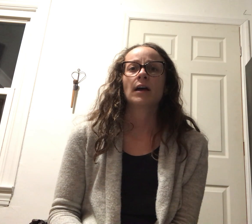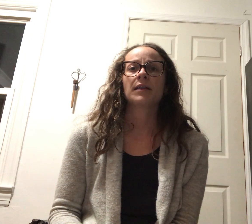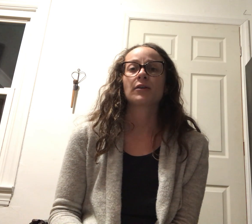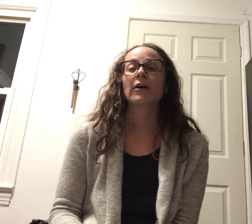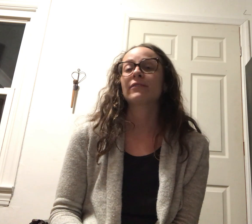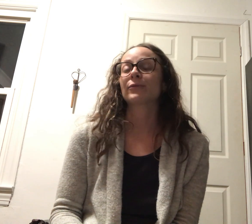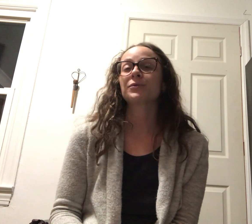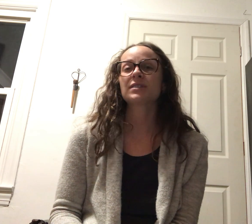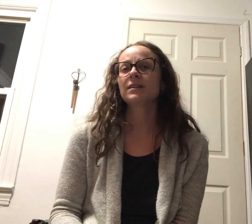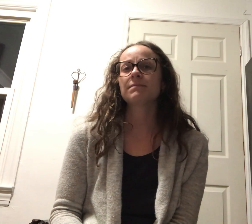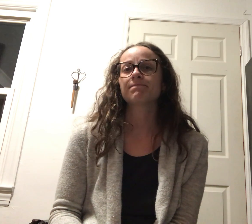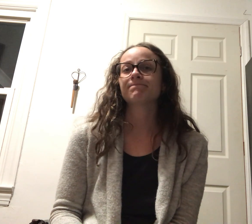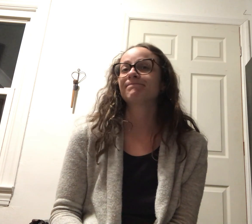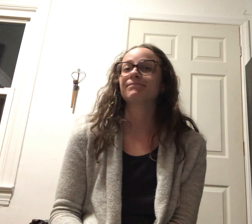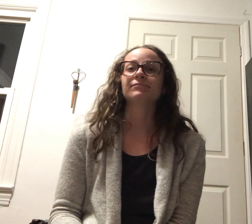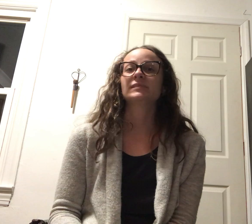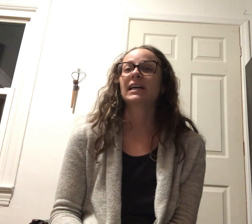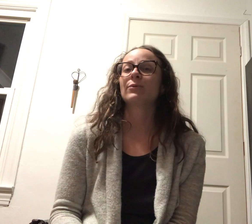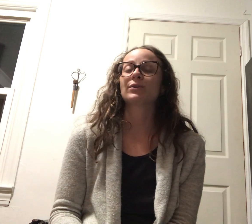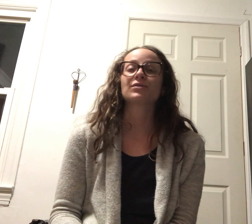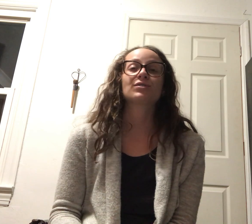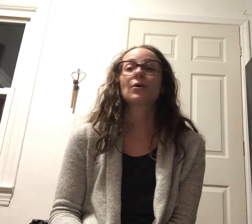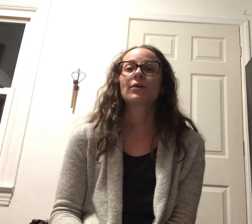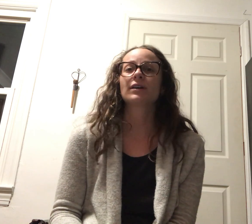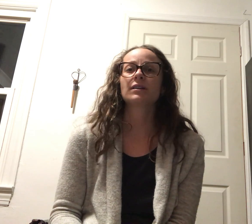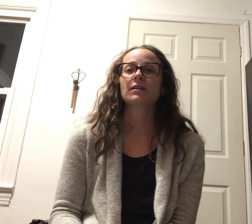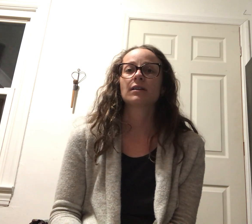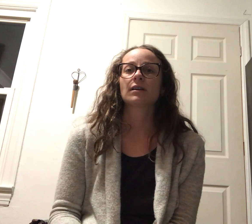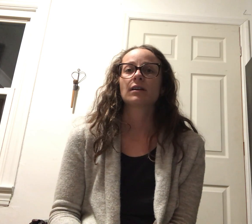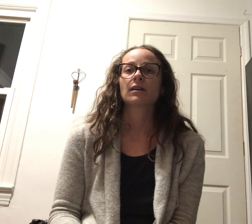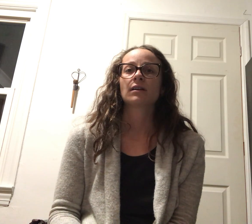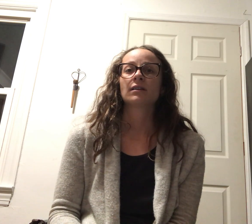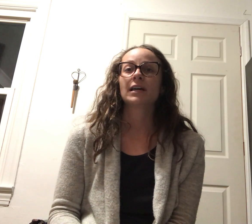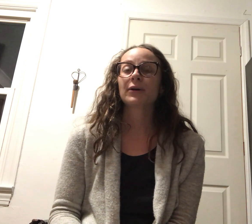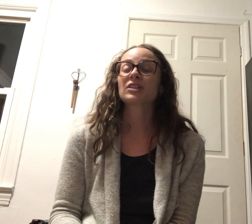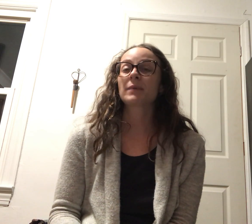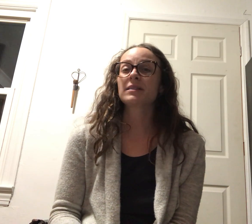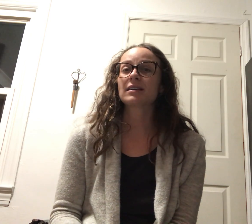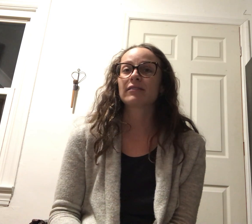And they're oven roasted. They were so good. They were expensive.